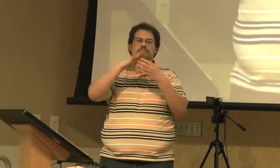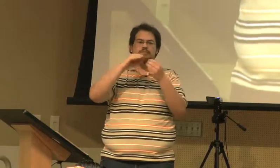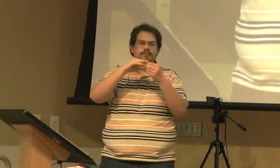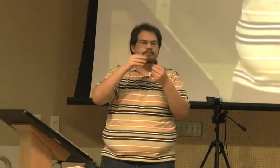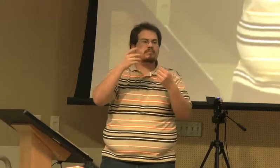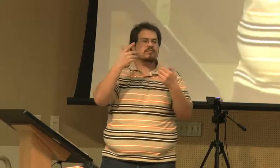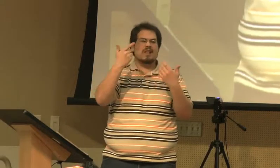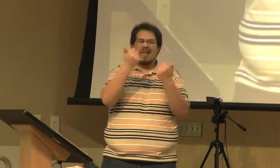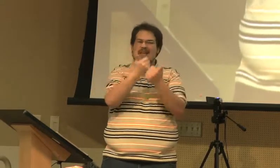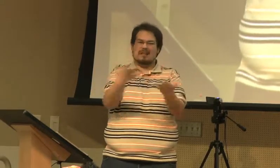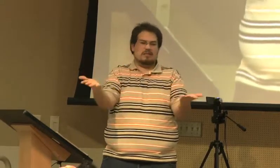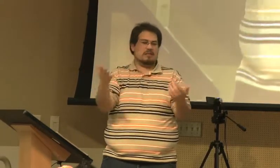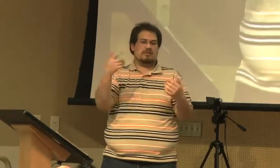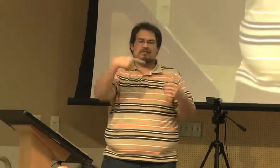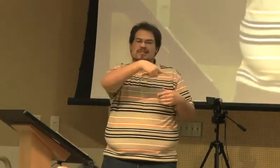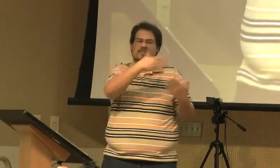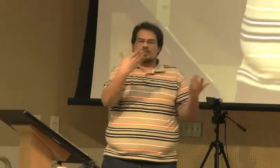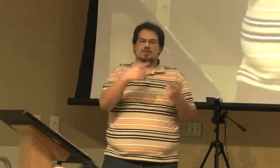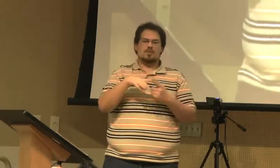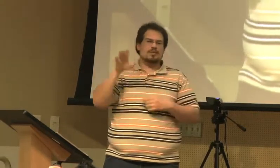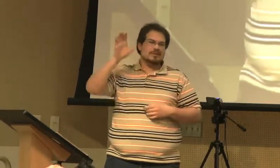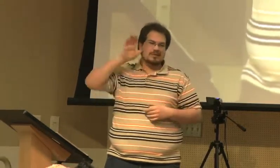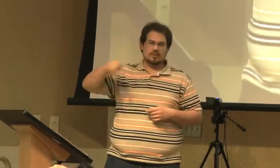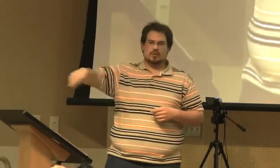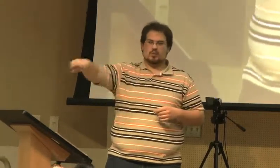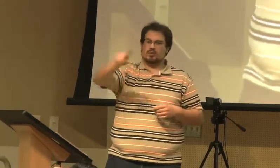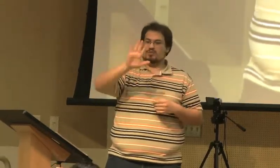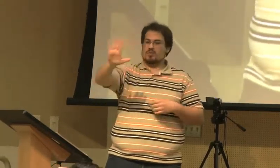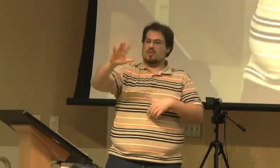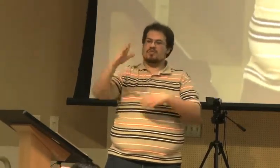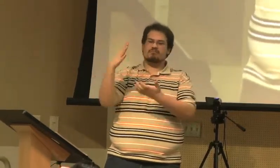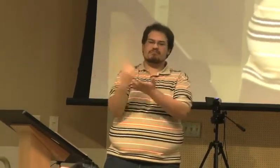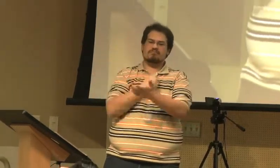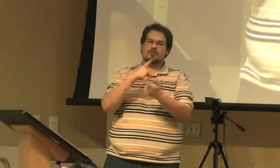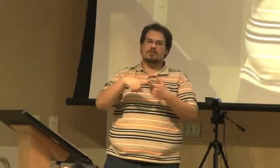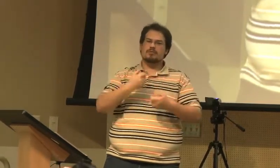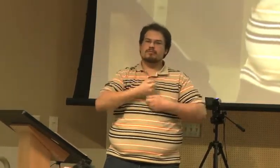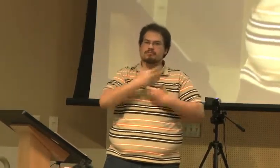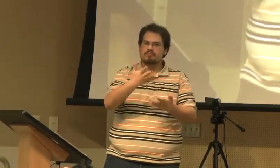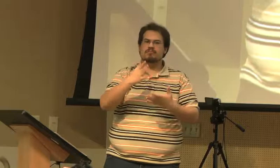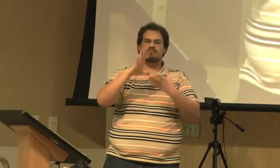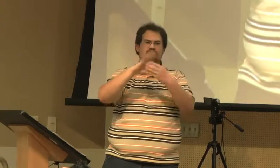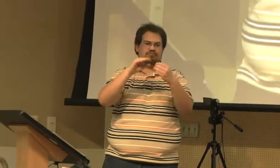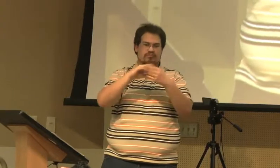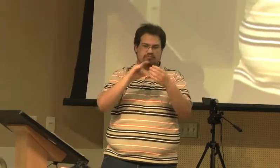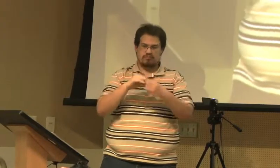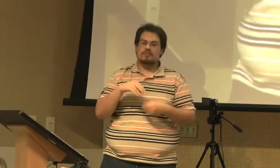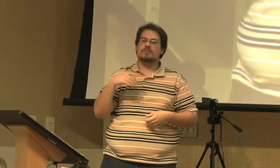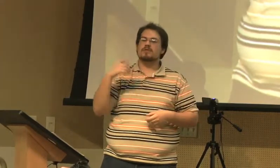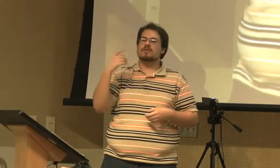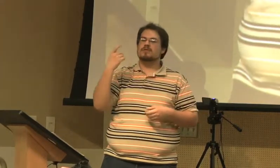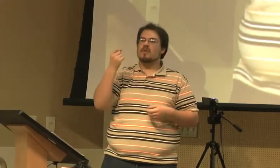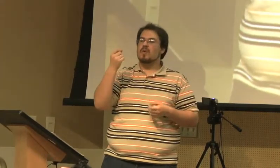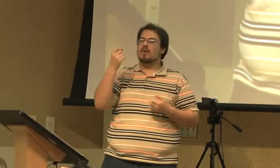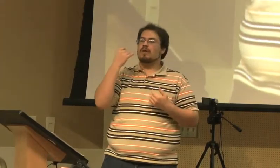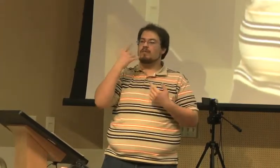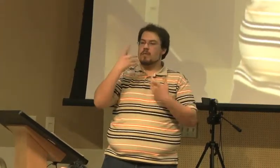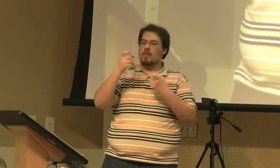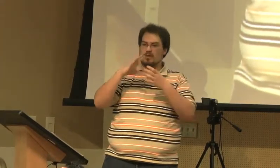Okay, so the time has come to turn the floor to you guys. We'd like to be able to ask you to express your concerns,